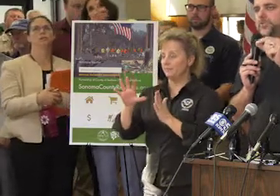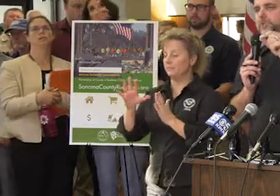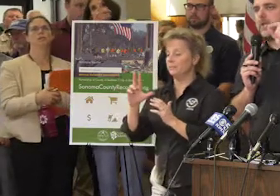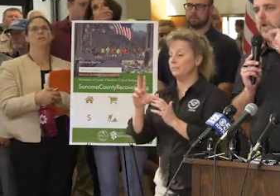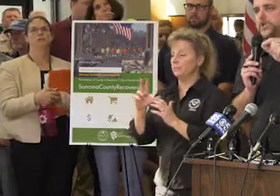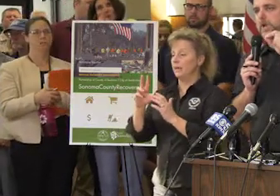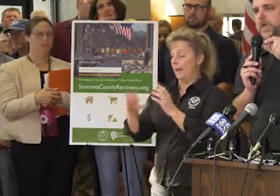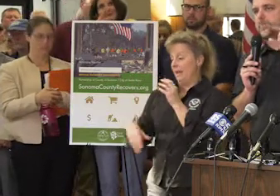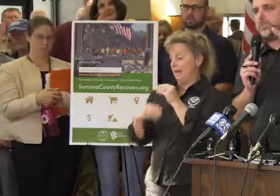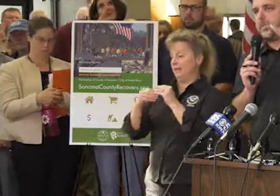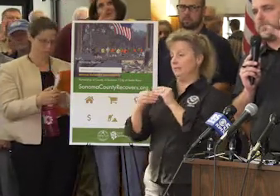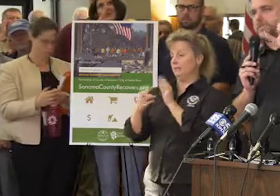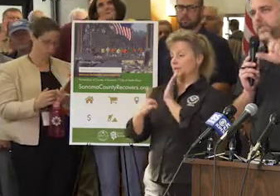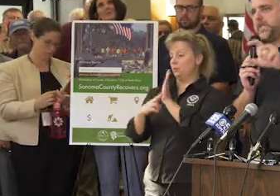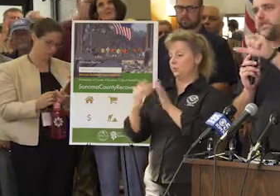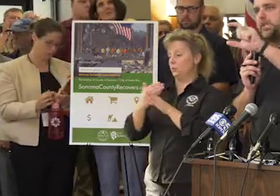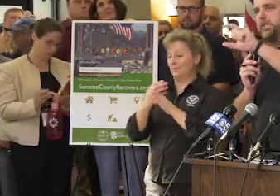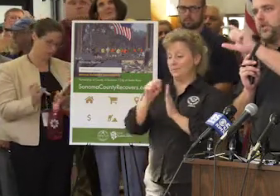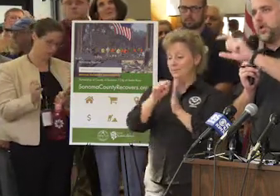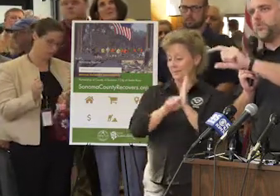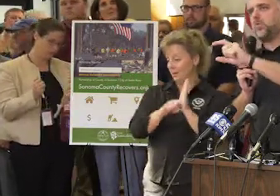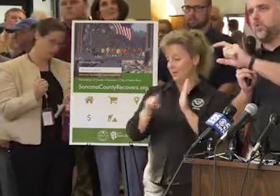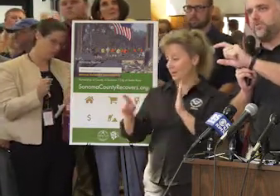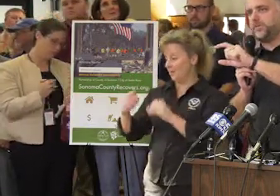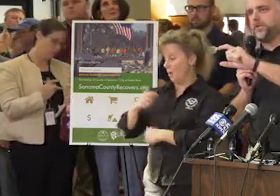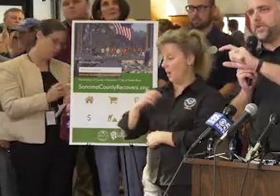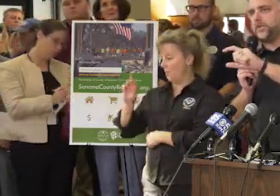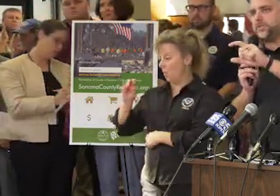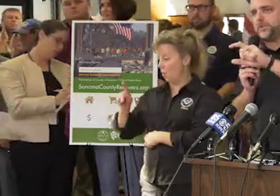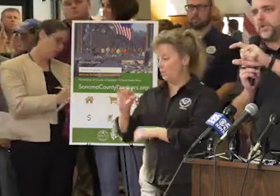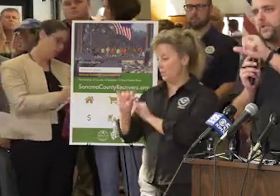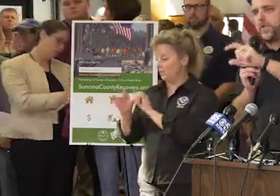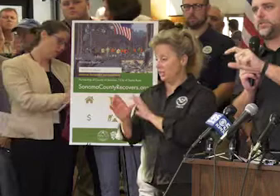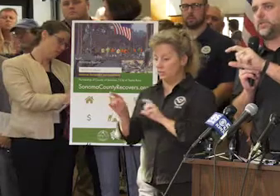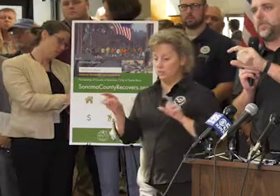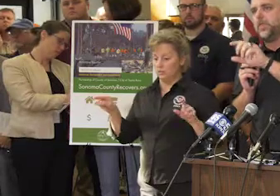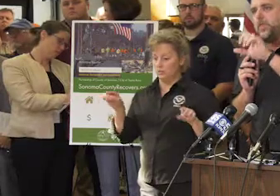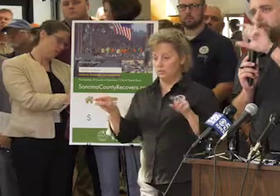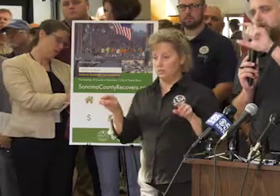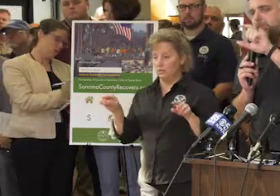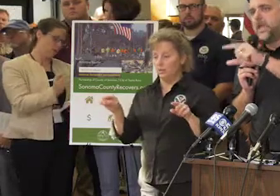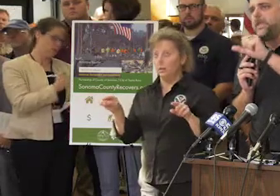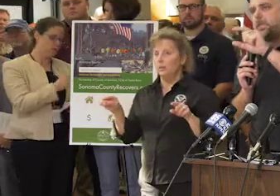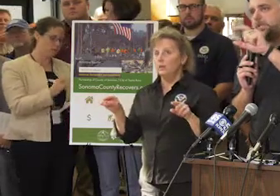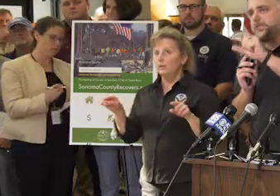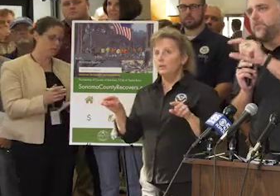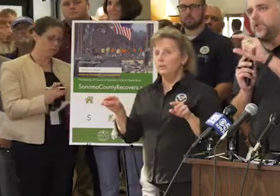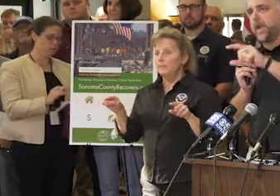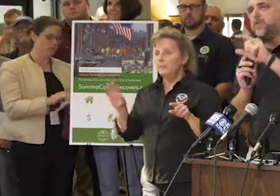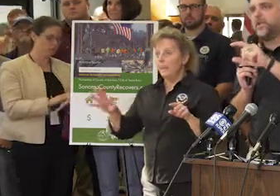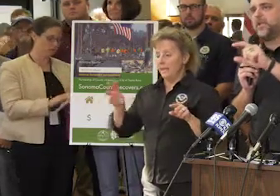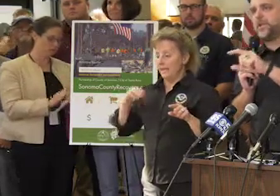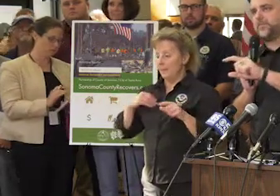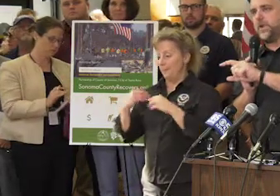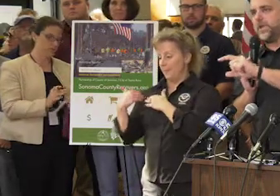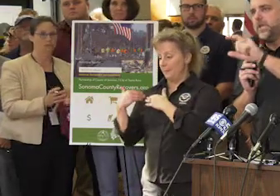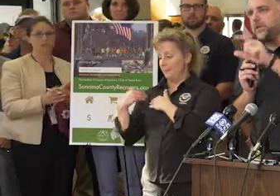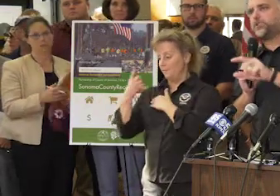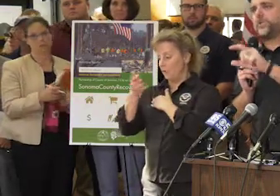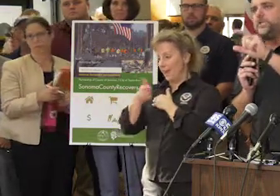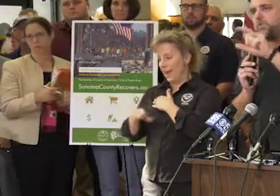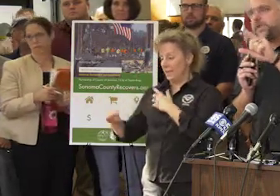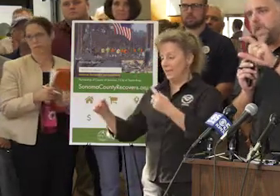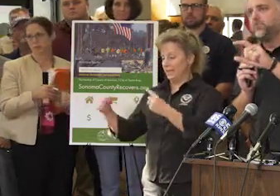built into the contracts between the state and the Army Corps of Engineers, and they accept liability for